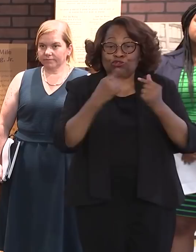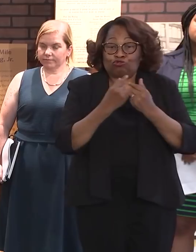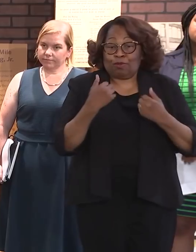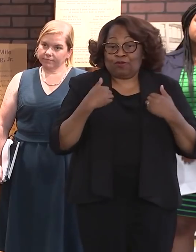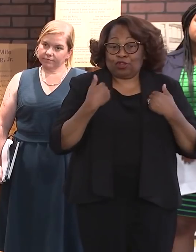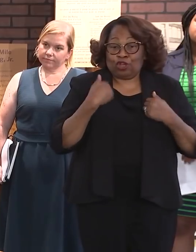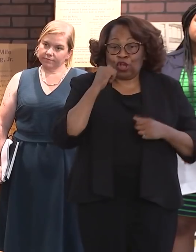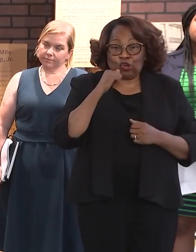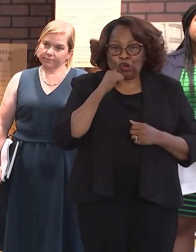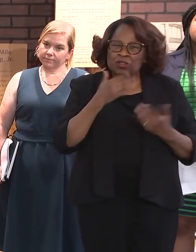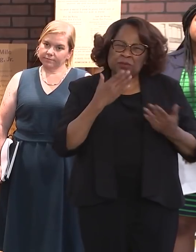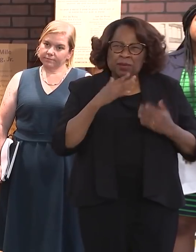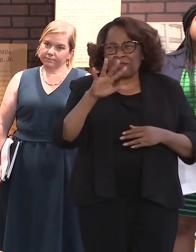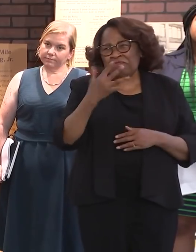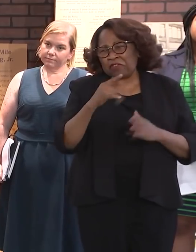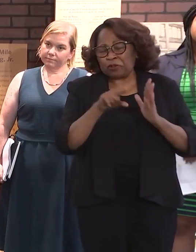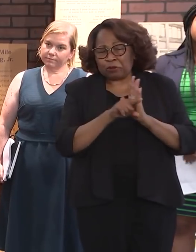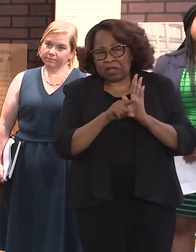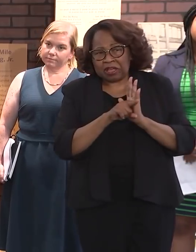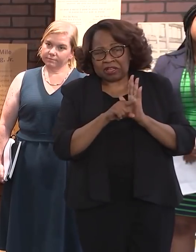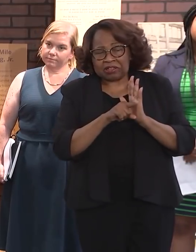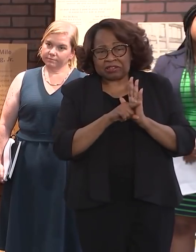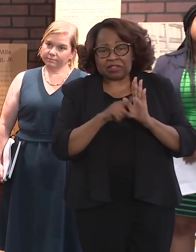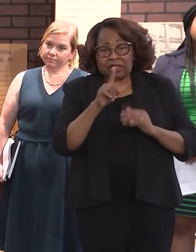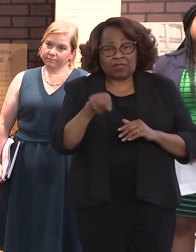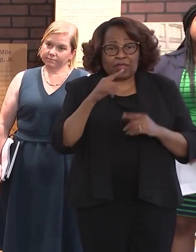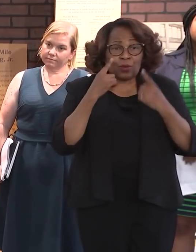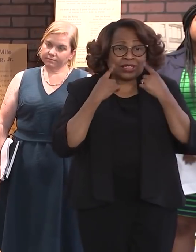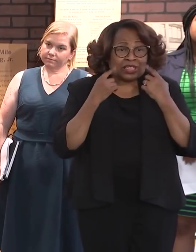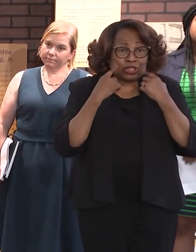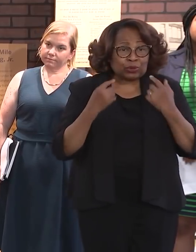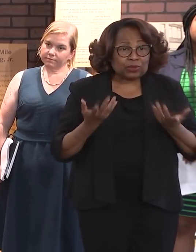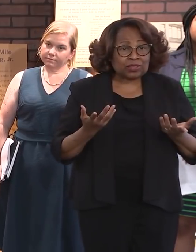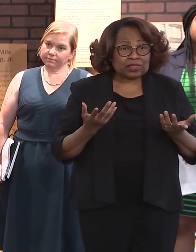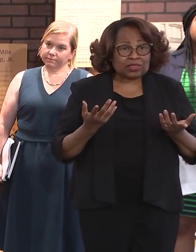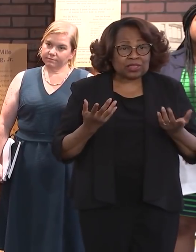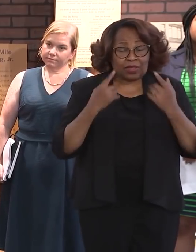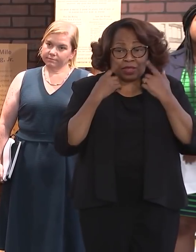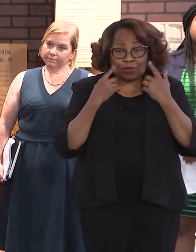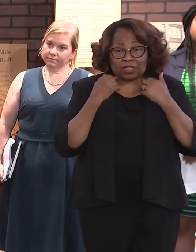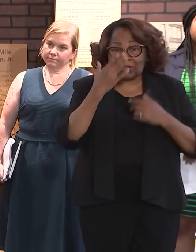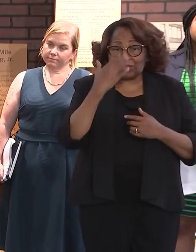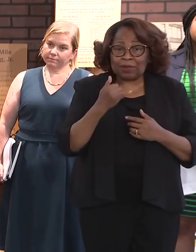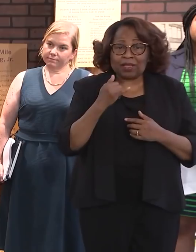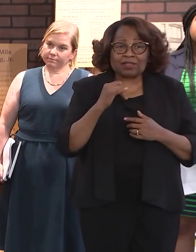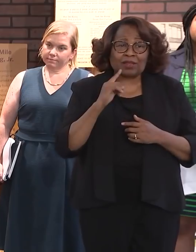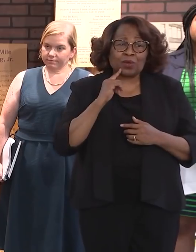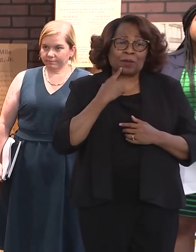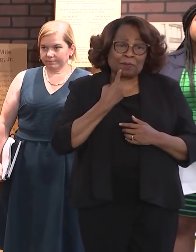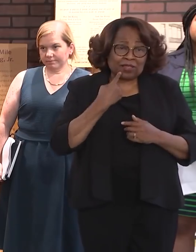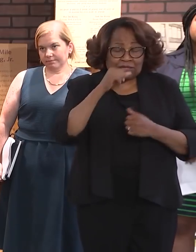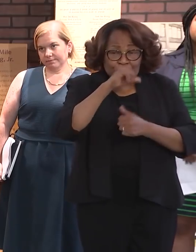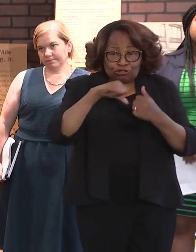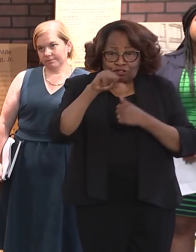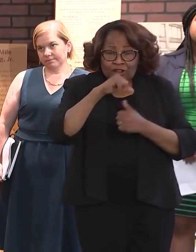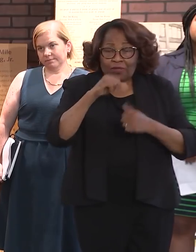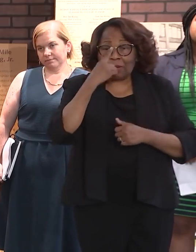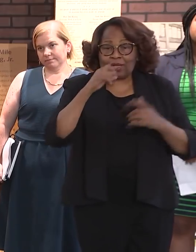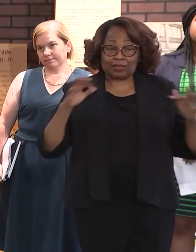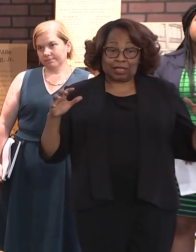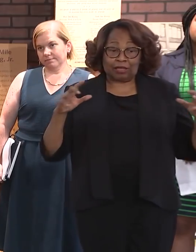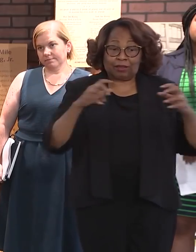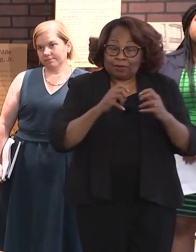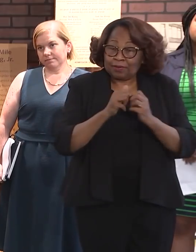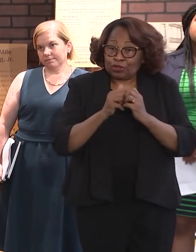girls, probably fifth graders, I would guess. They were in tears, and they were in tears because they were going to miss each other, because they had come